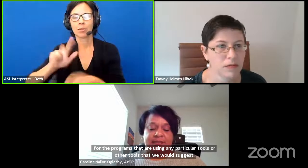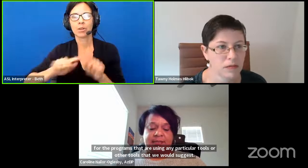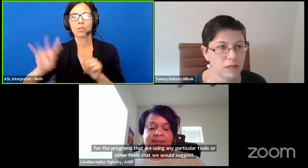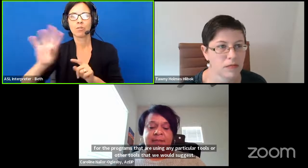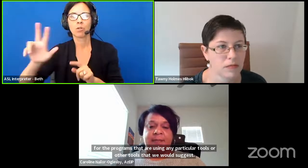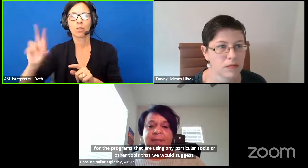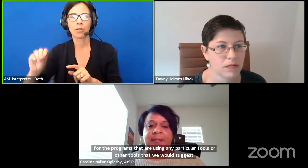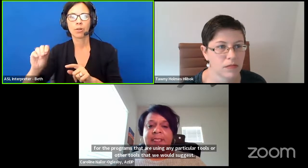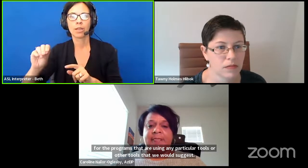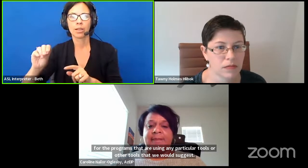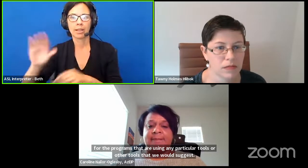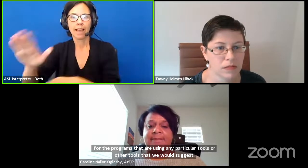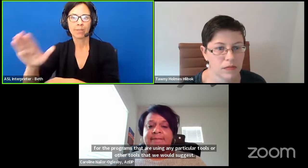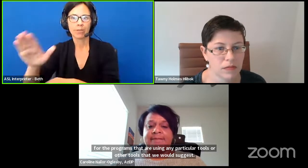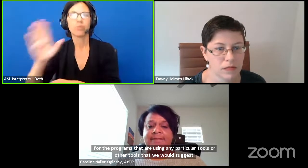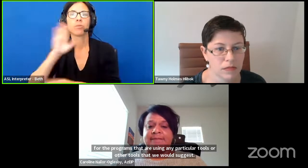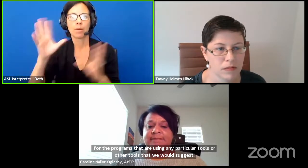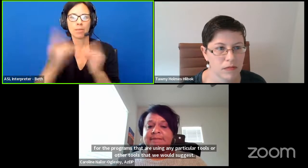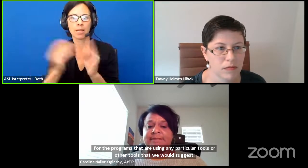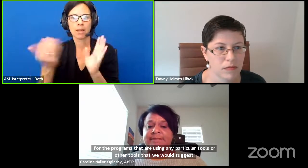p.m.